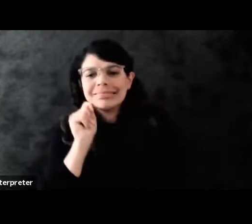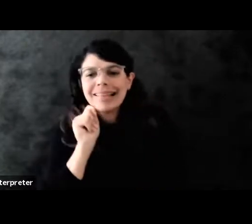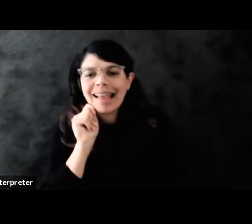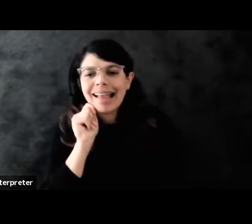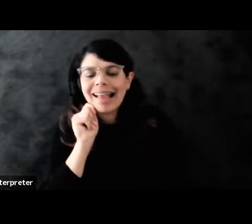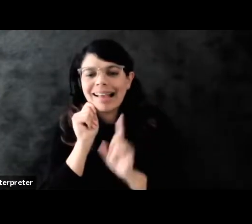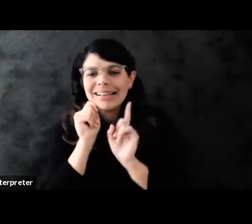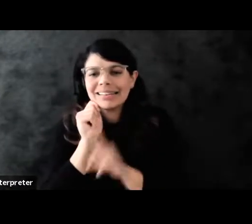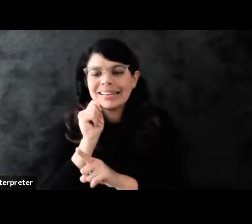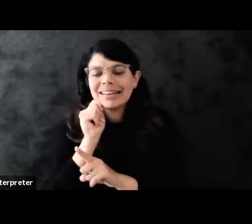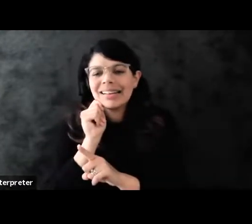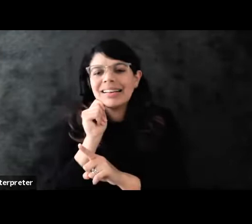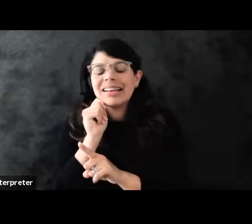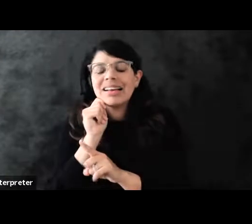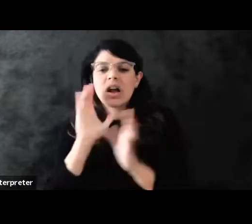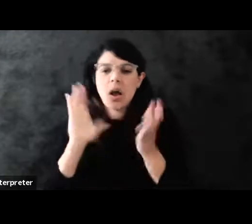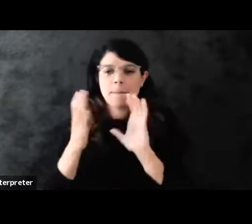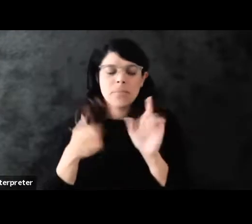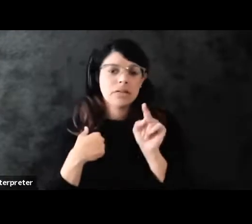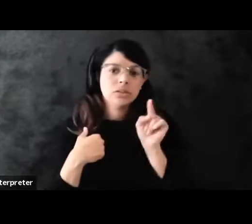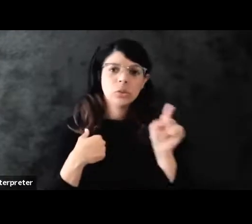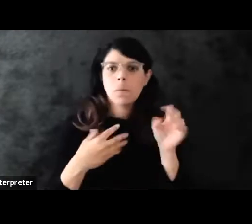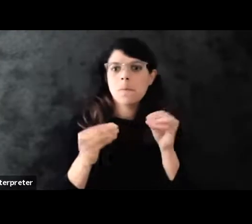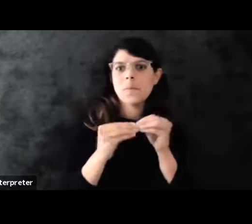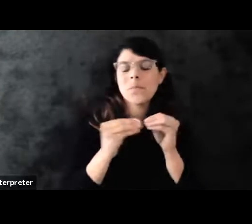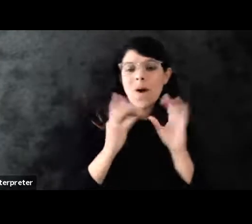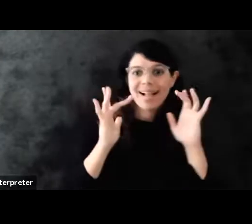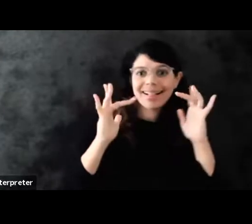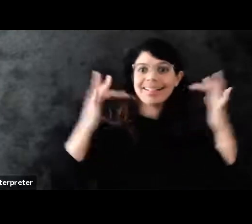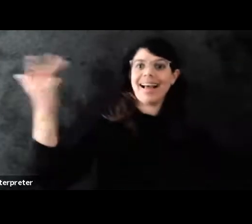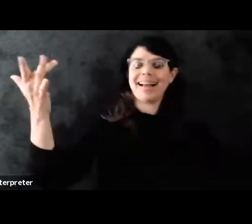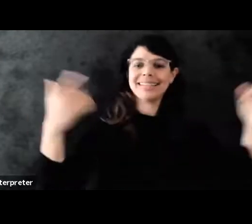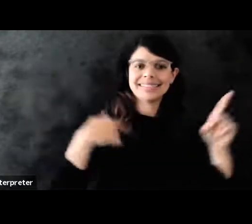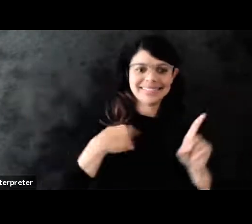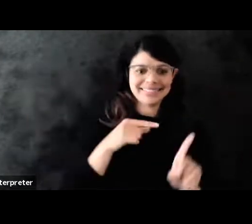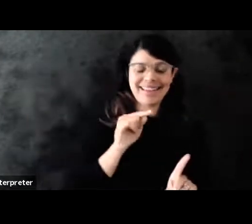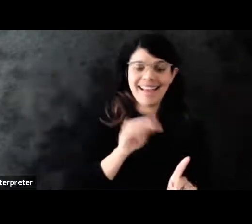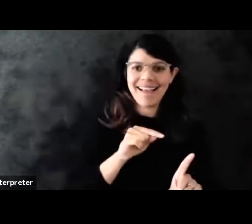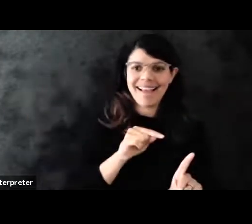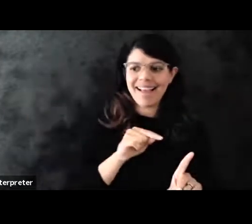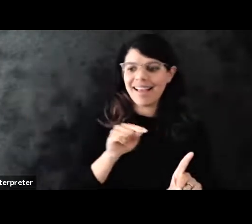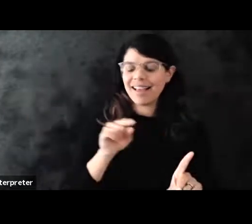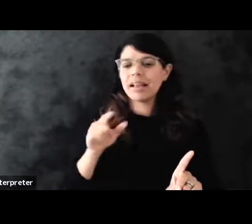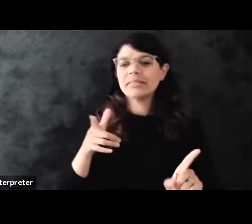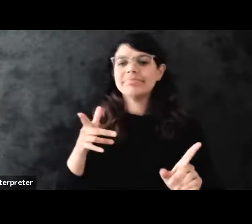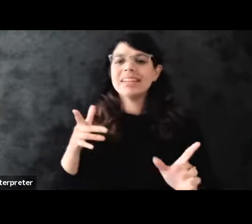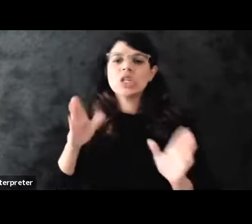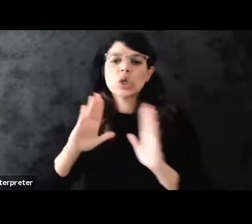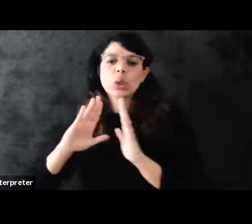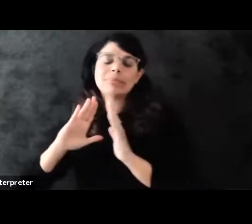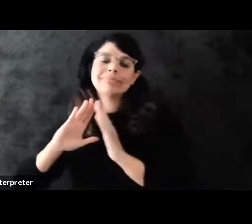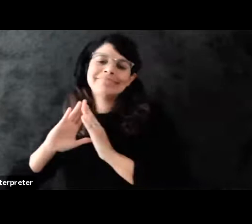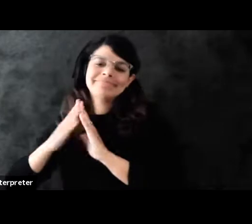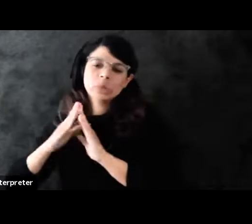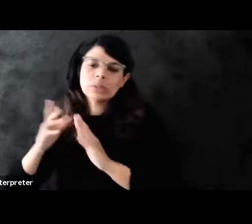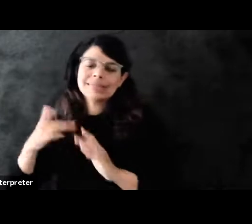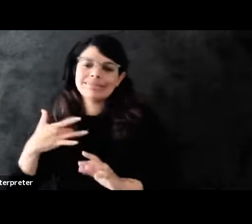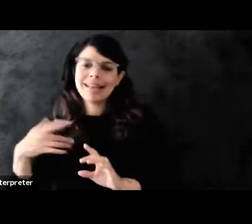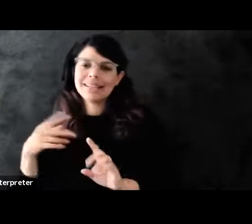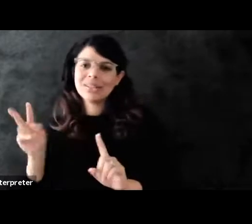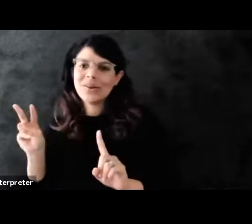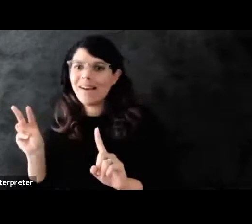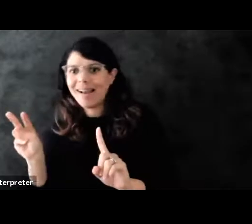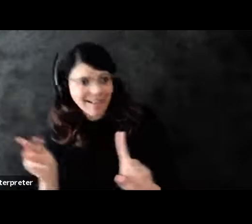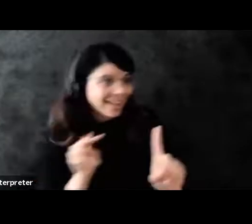time politicians are usually more güero than more prieto, you know? And so that's another piece of evidence. But even